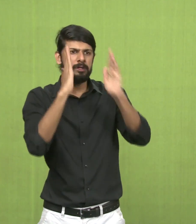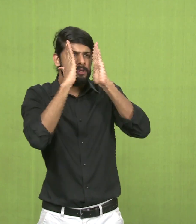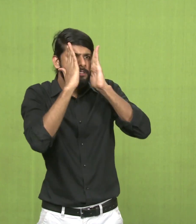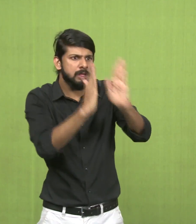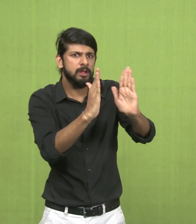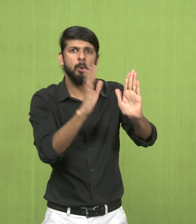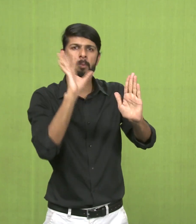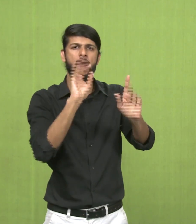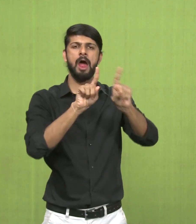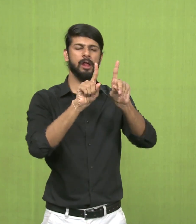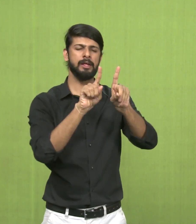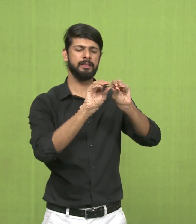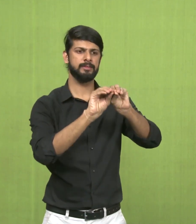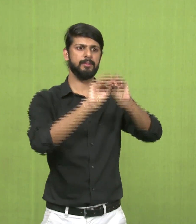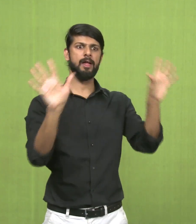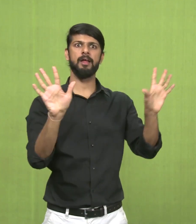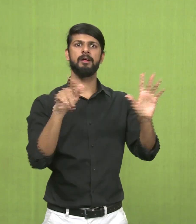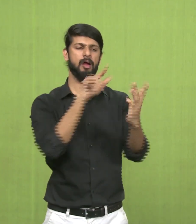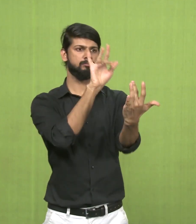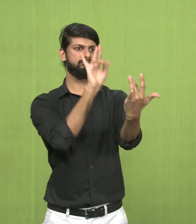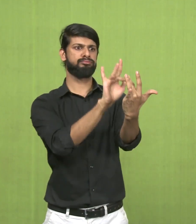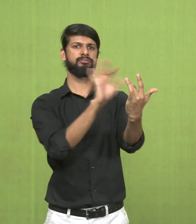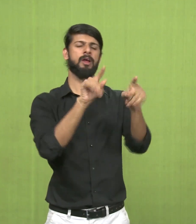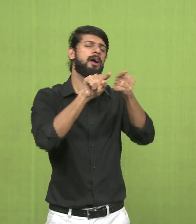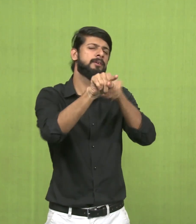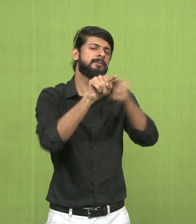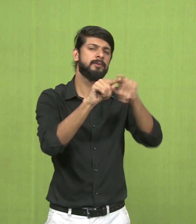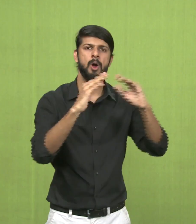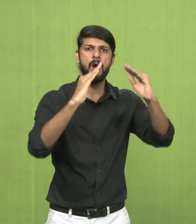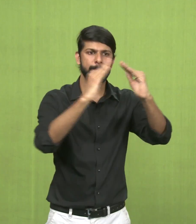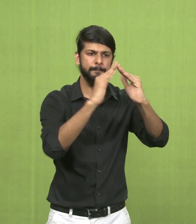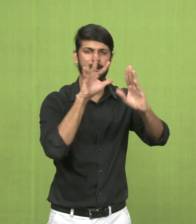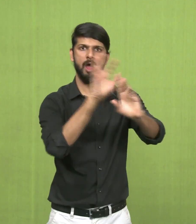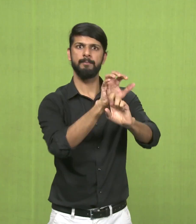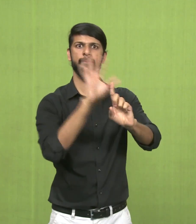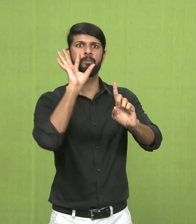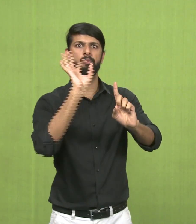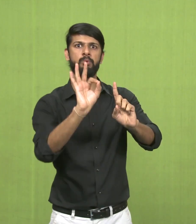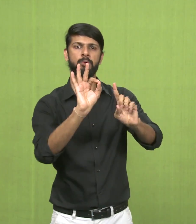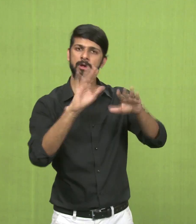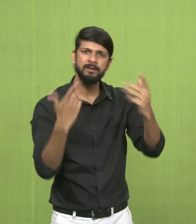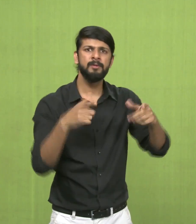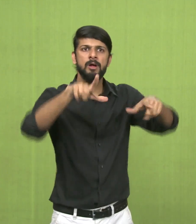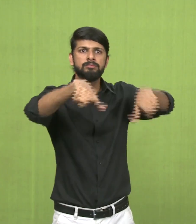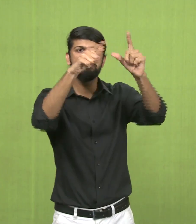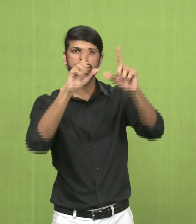nature and its beauty, which is the natural landscape or a natural scenery.